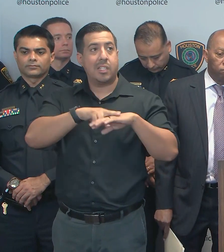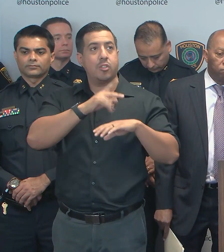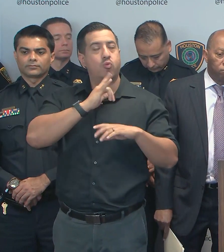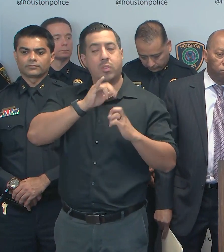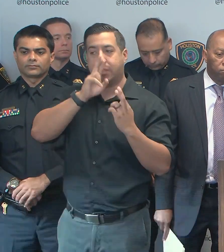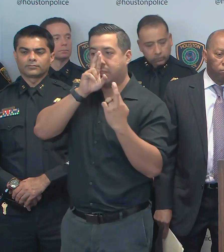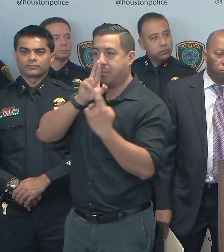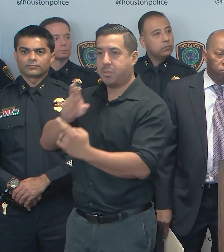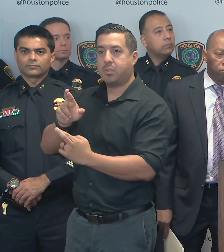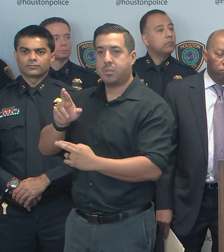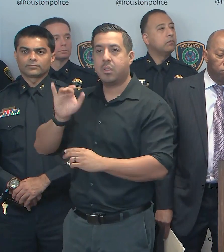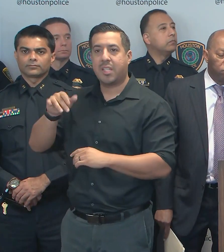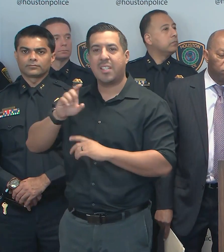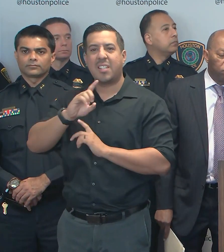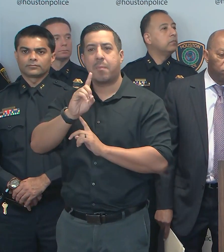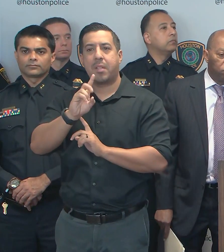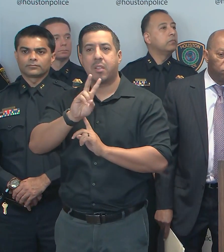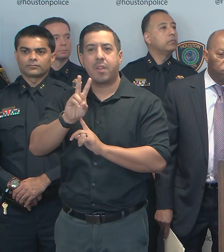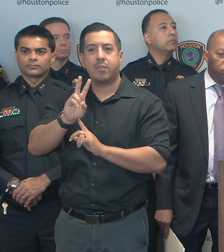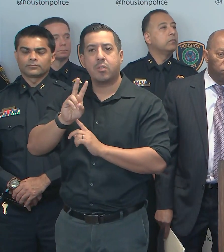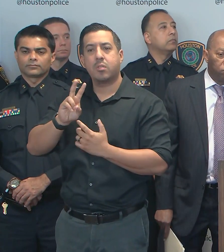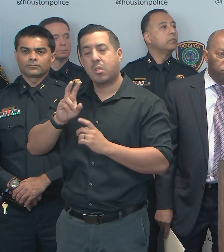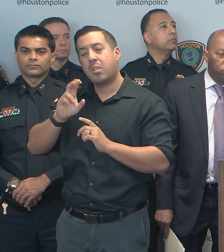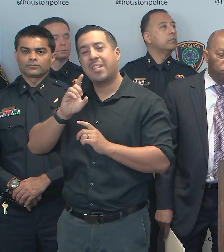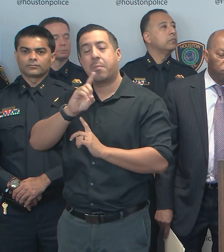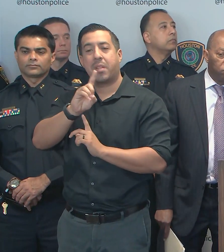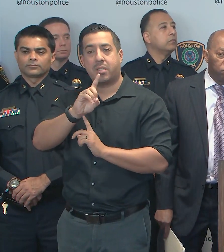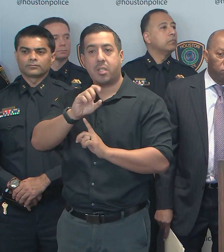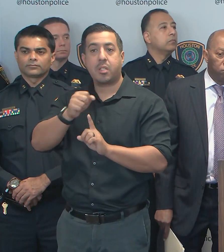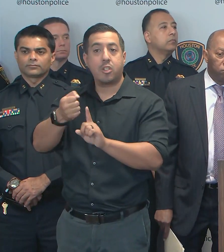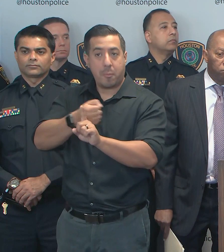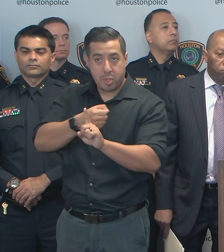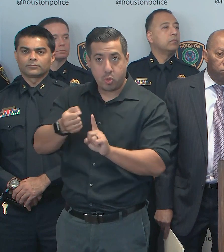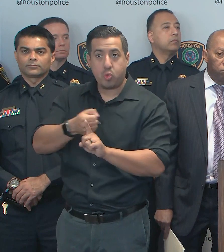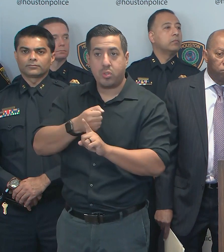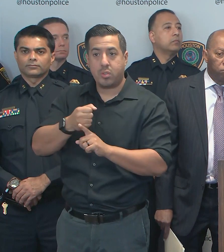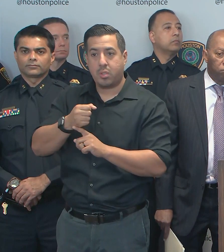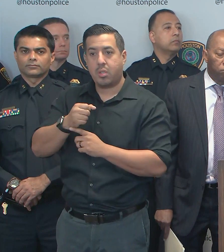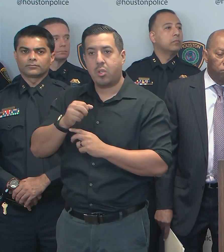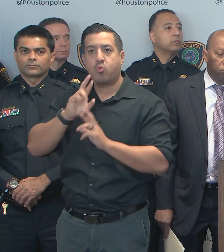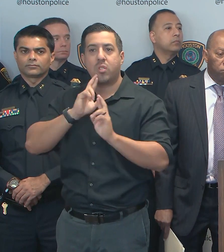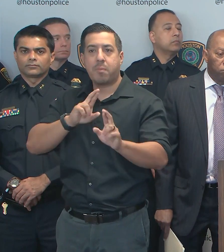nation. It's called Domestic Abuse Response Team, referred to as DART.